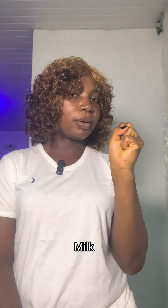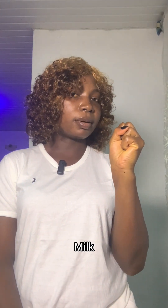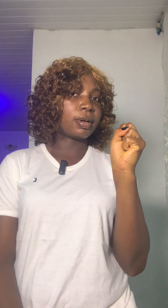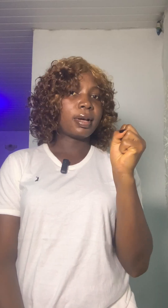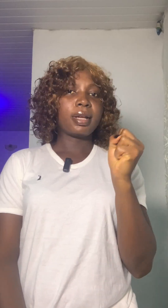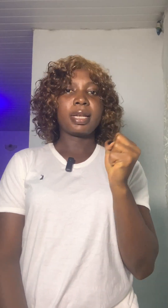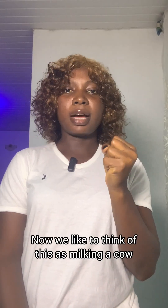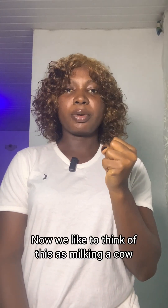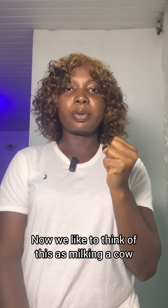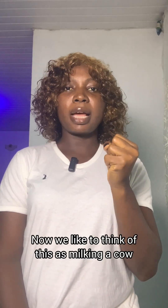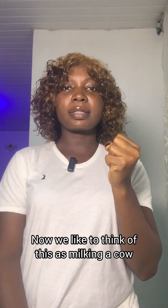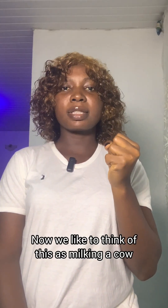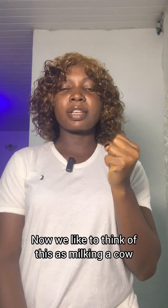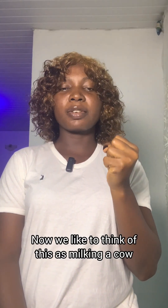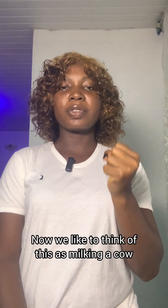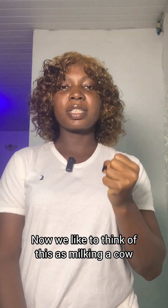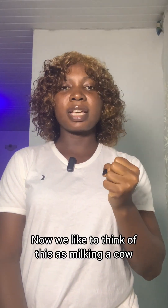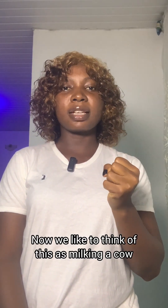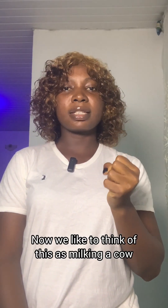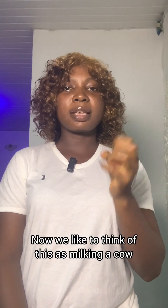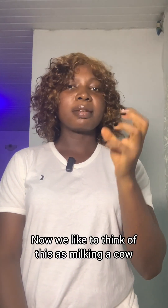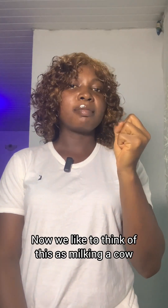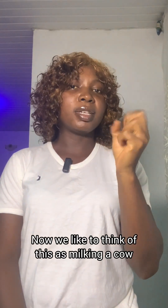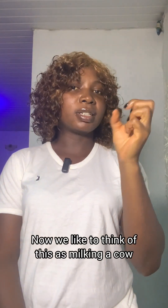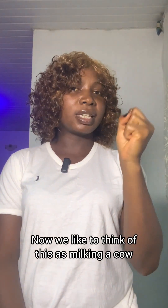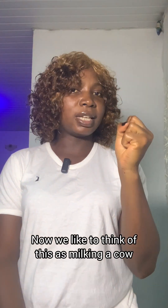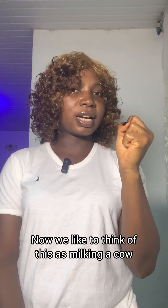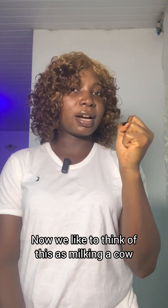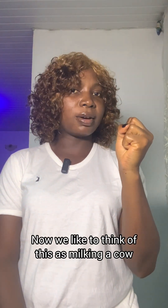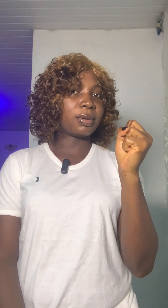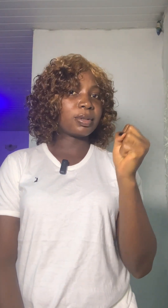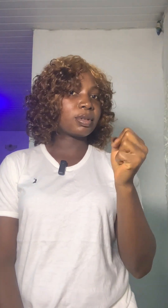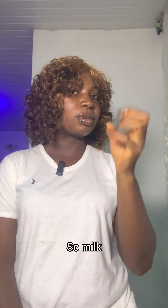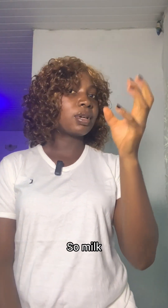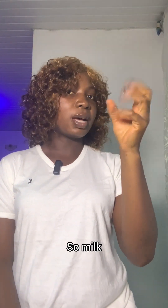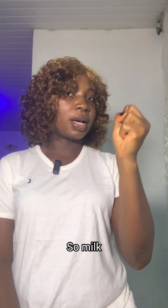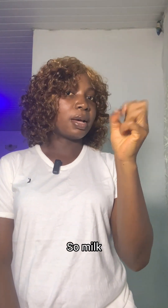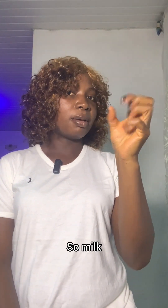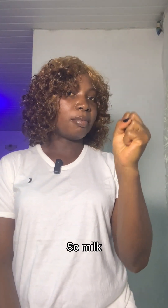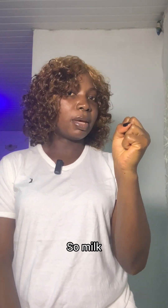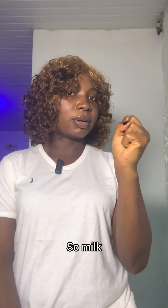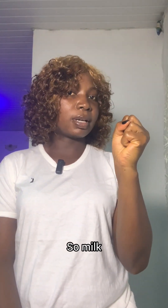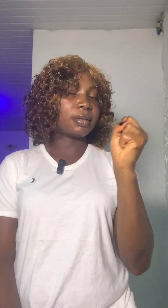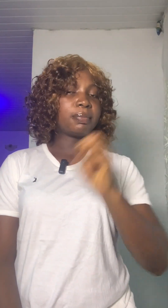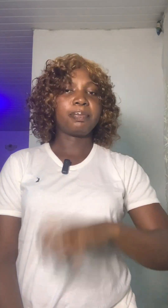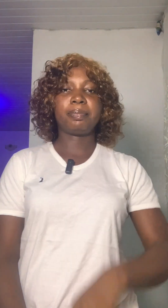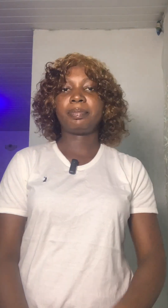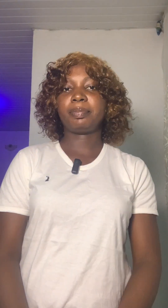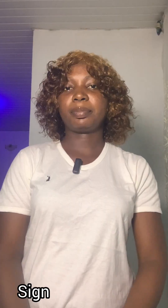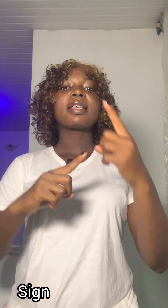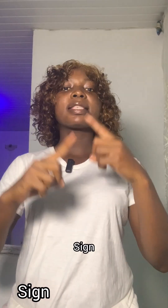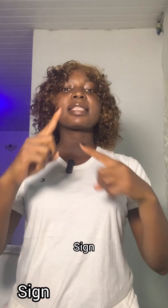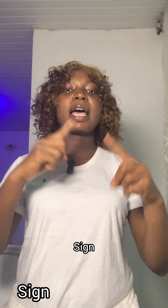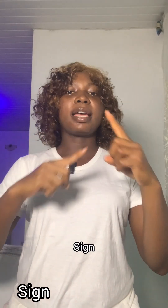Milk. Now, we like to think of this as milking a cow. So, milk. Sign.